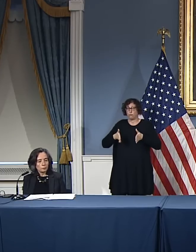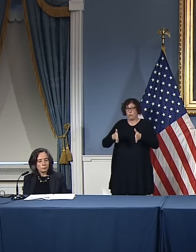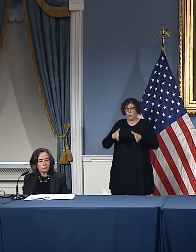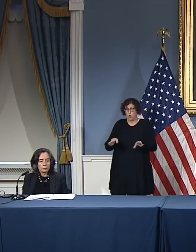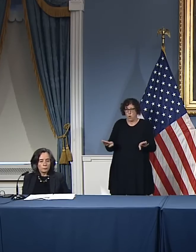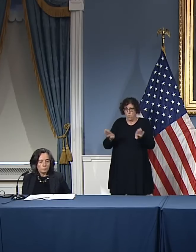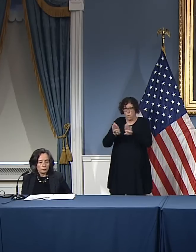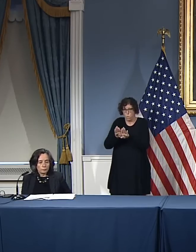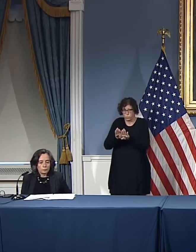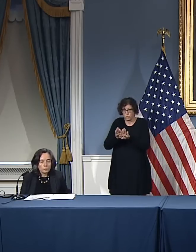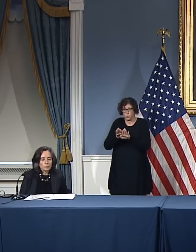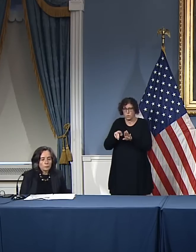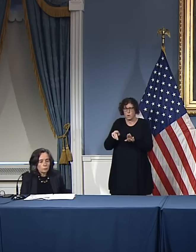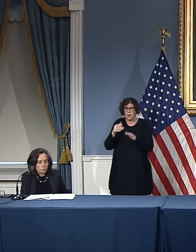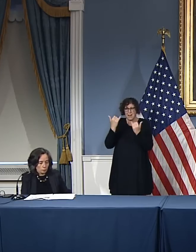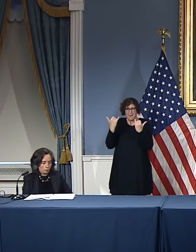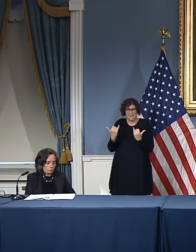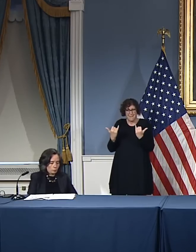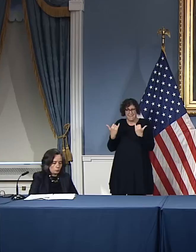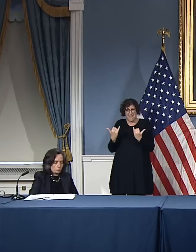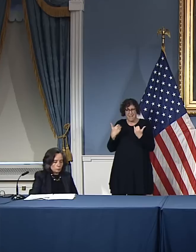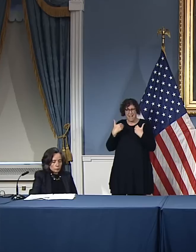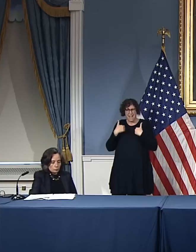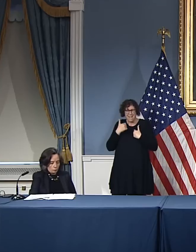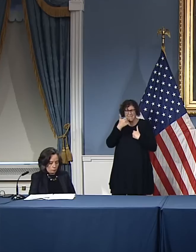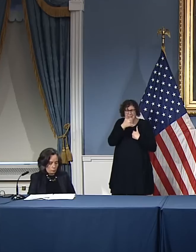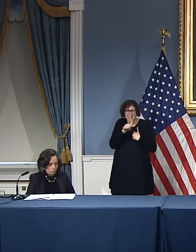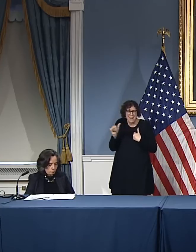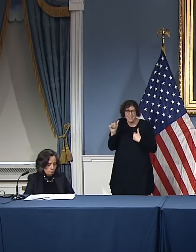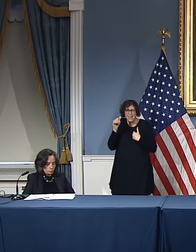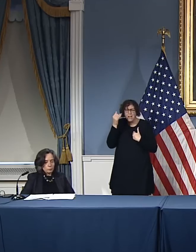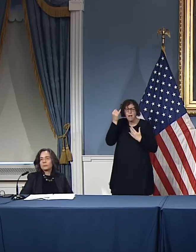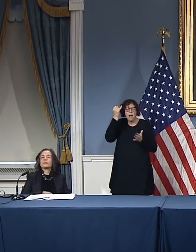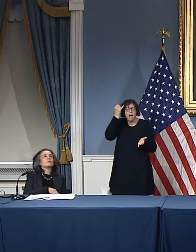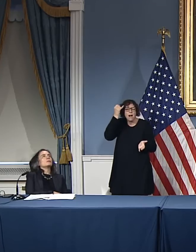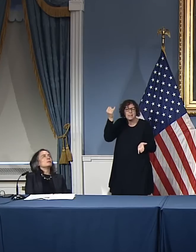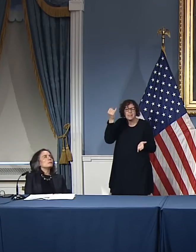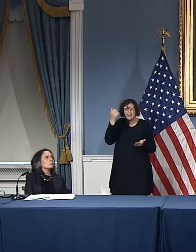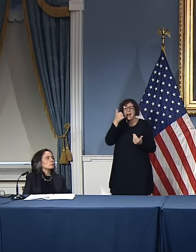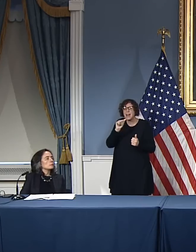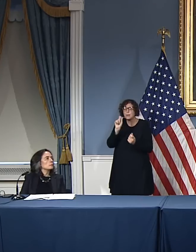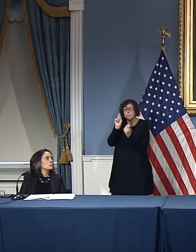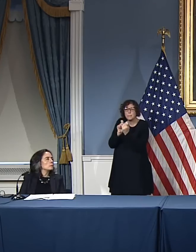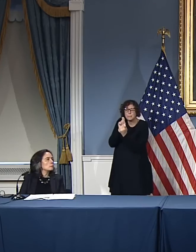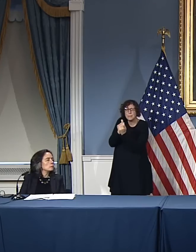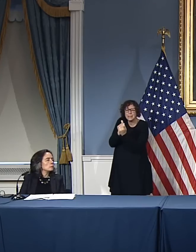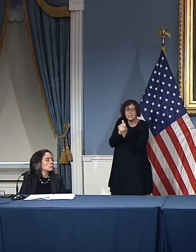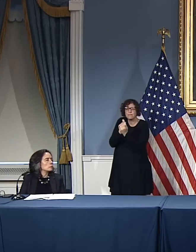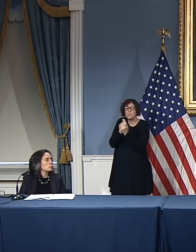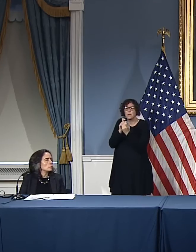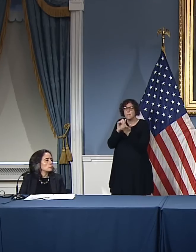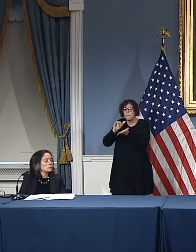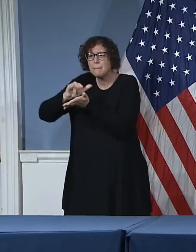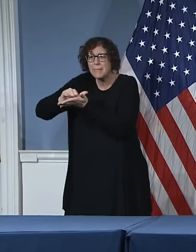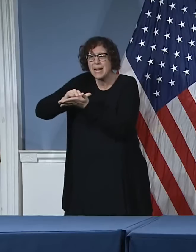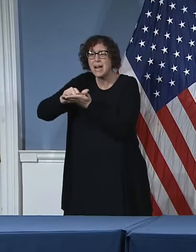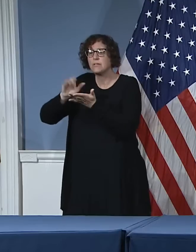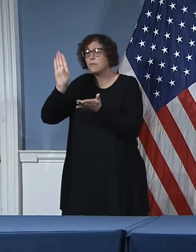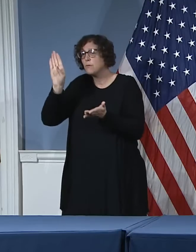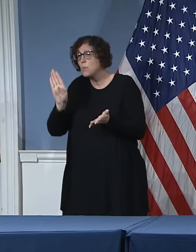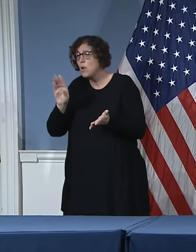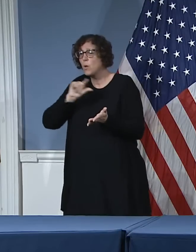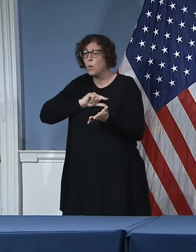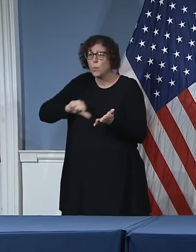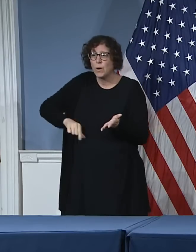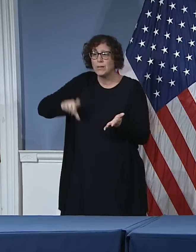blocks or which parts of the city would be involved that you can share at this time? I think some people, I believe Speaker Johnson's